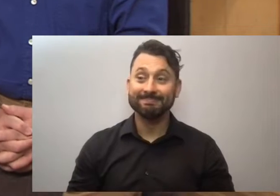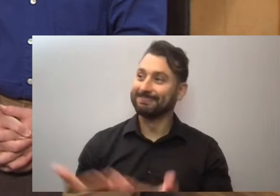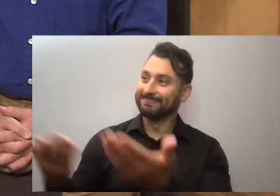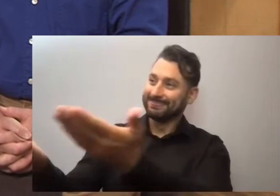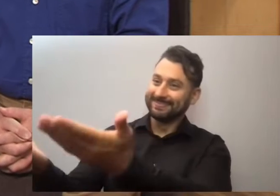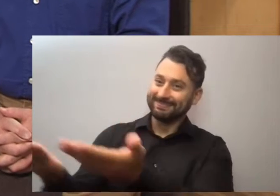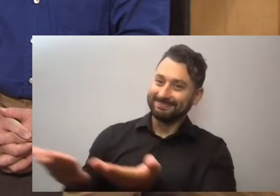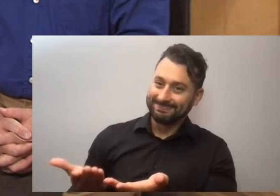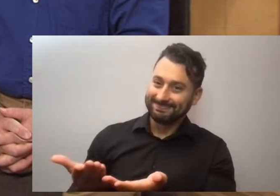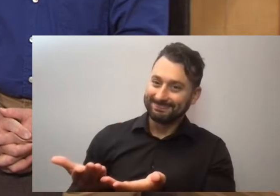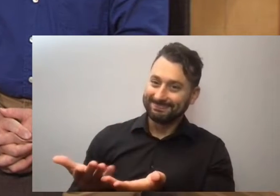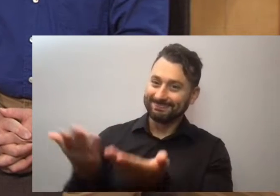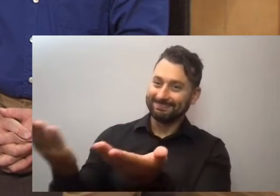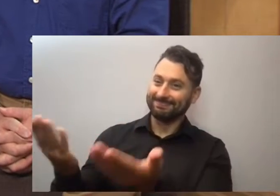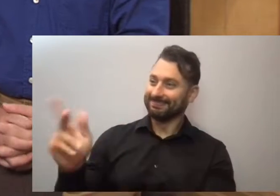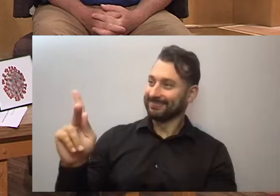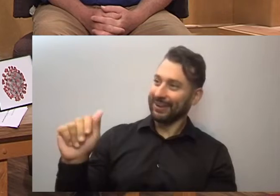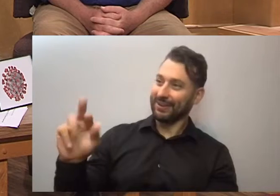Welcome, Karla.